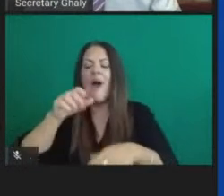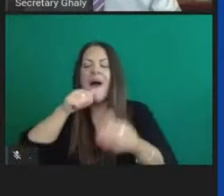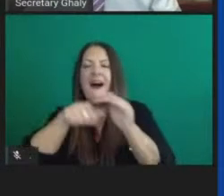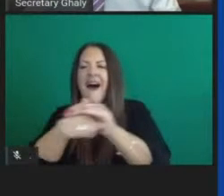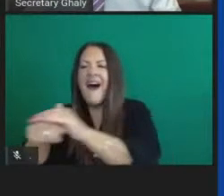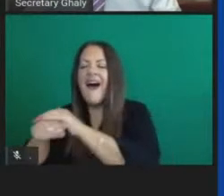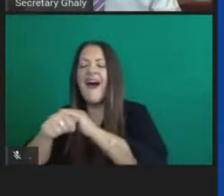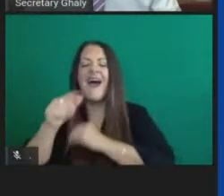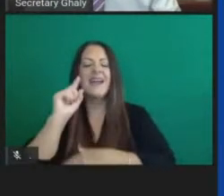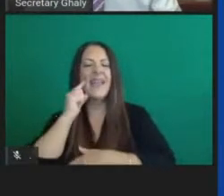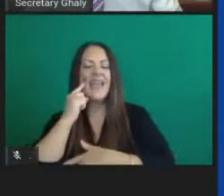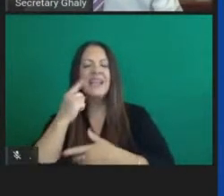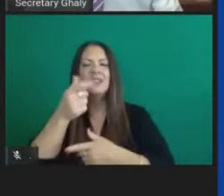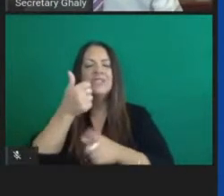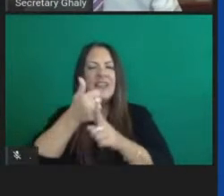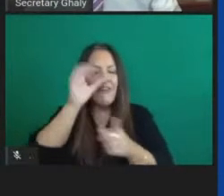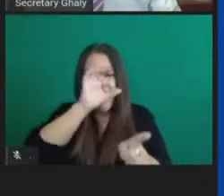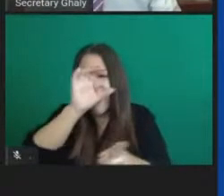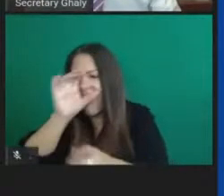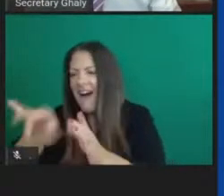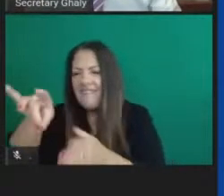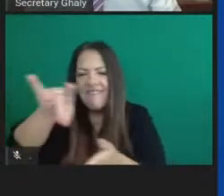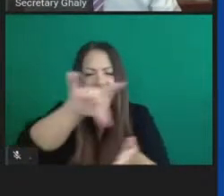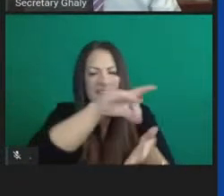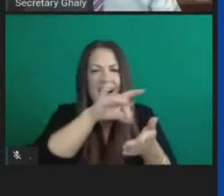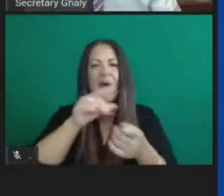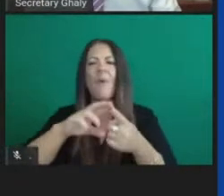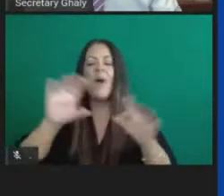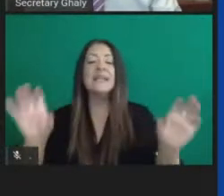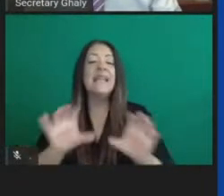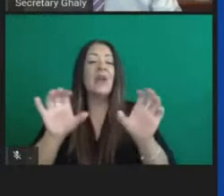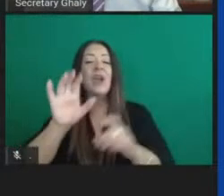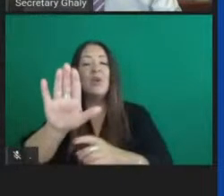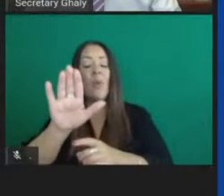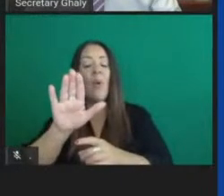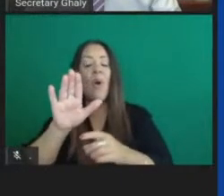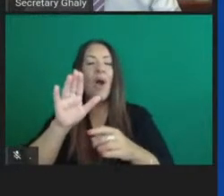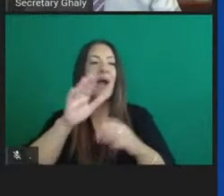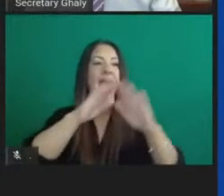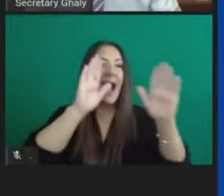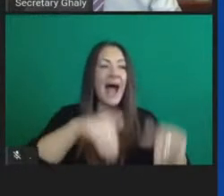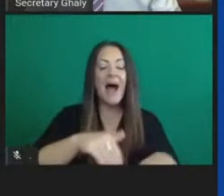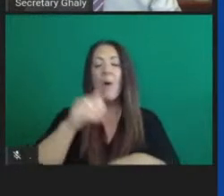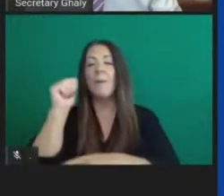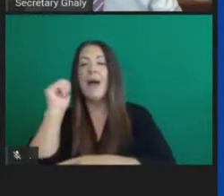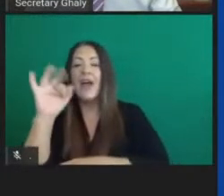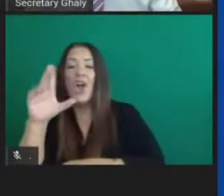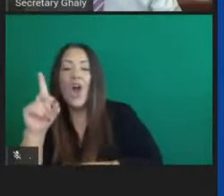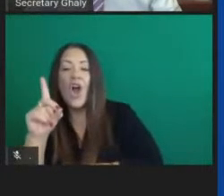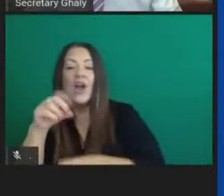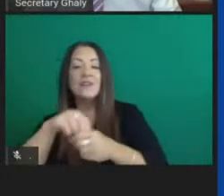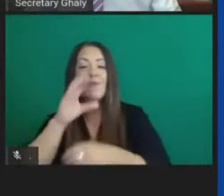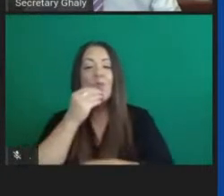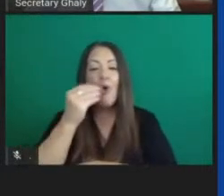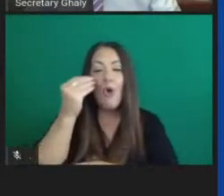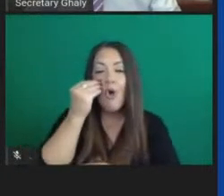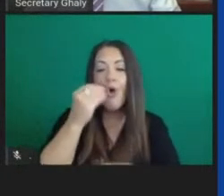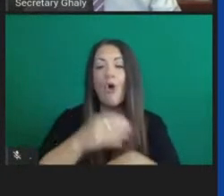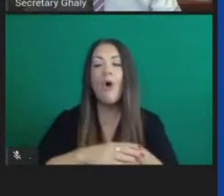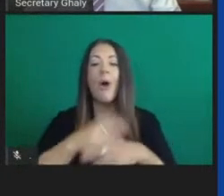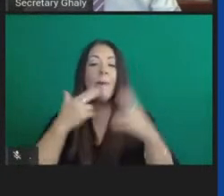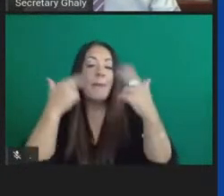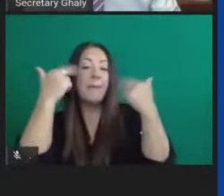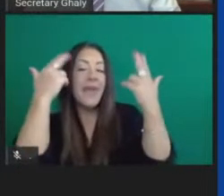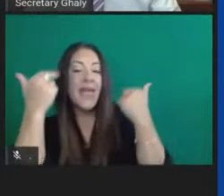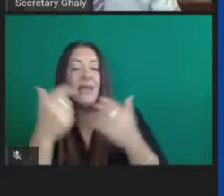and carving pumpkins, decorating your backyard or your home, whatever you have, designing face masks